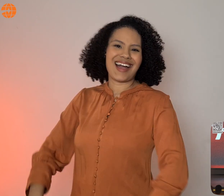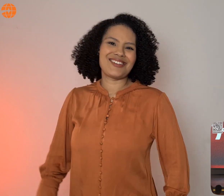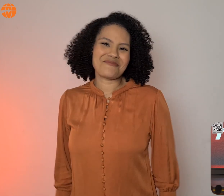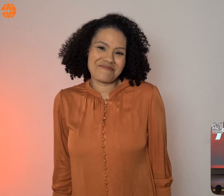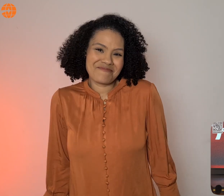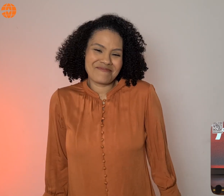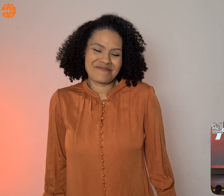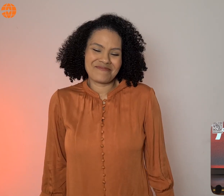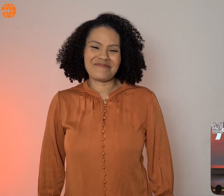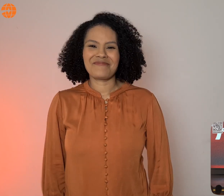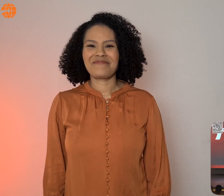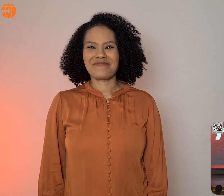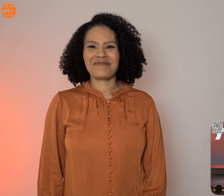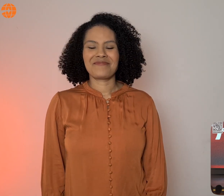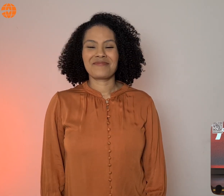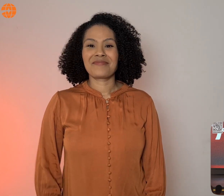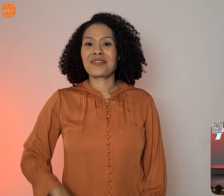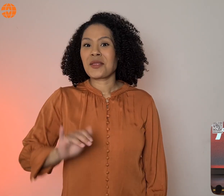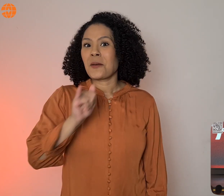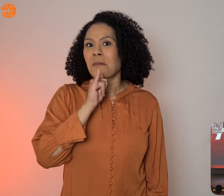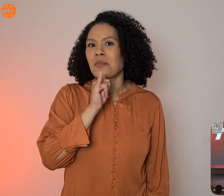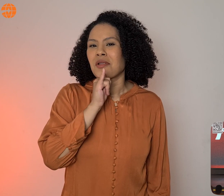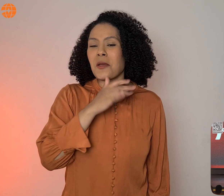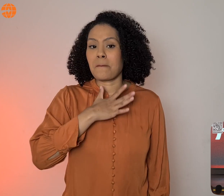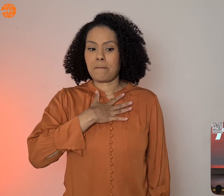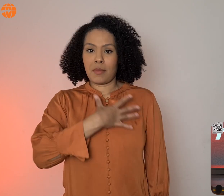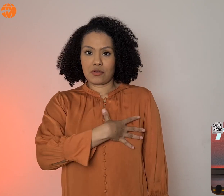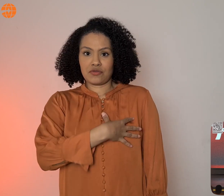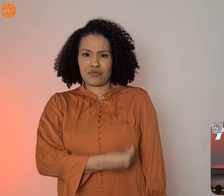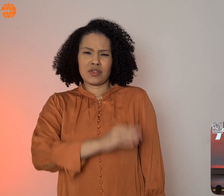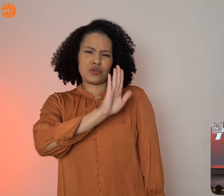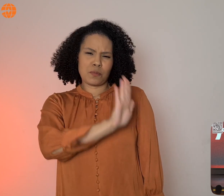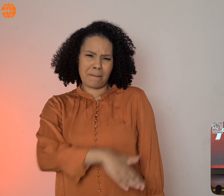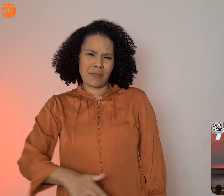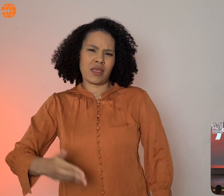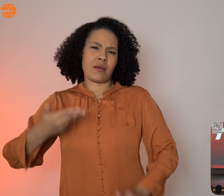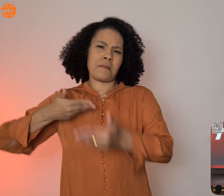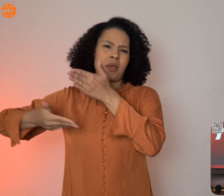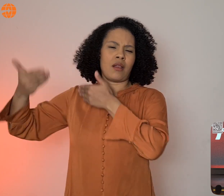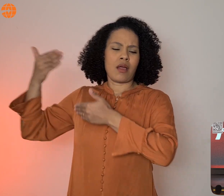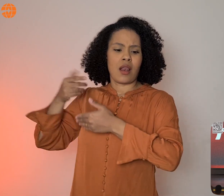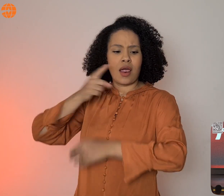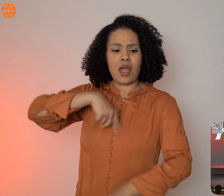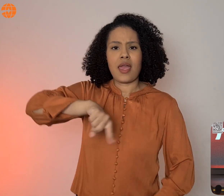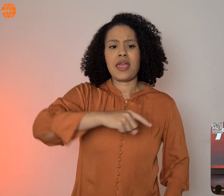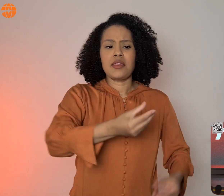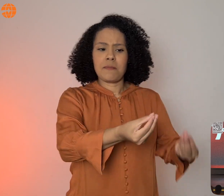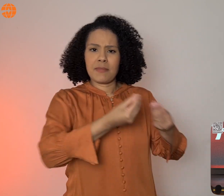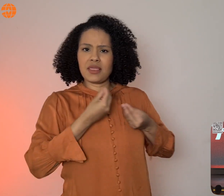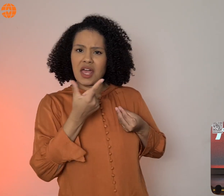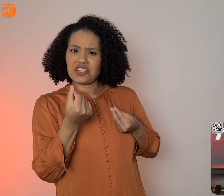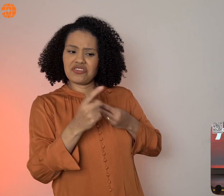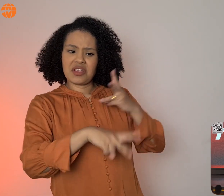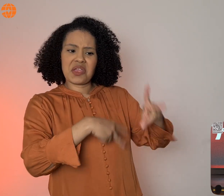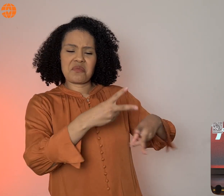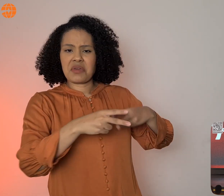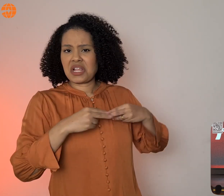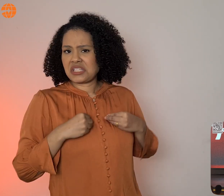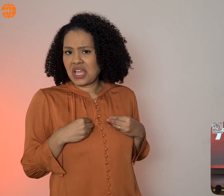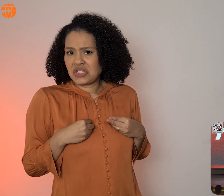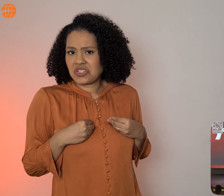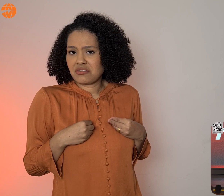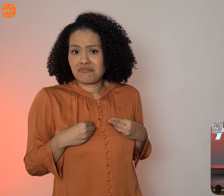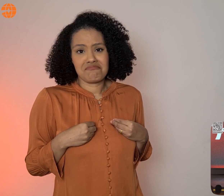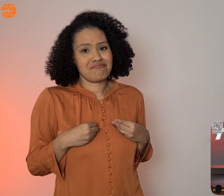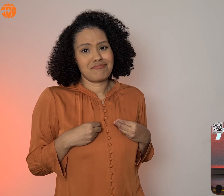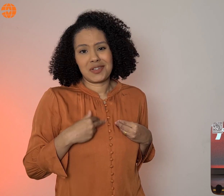to give me money or to give me gifts that mattered. Olha só, quando meus filhos eram pequenininhos, eles não tinham poder de me dar dinheiro ou algum